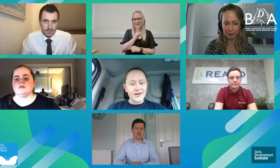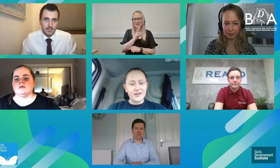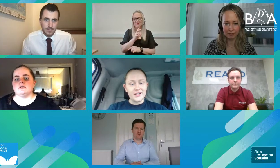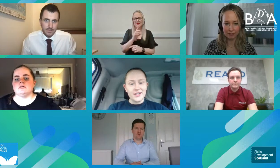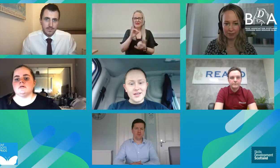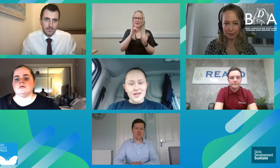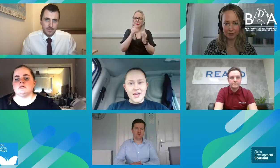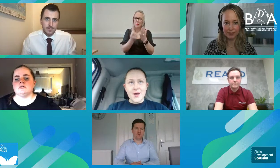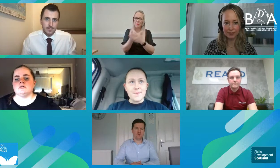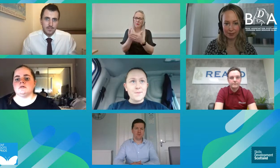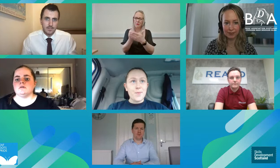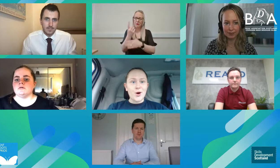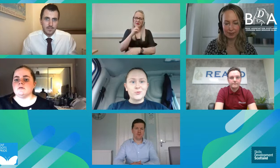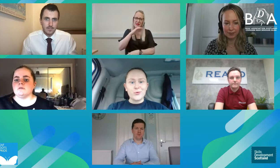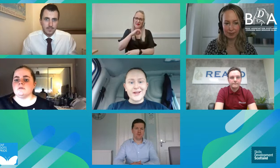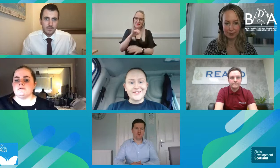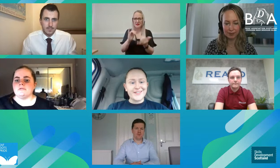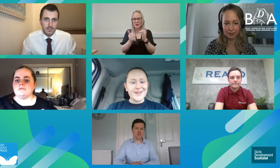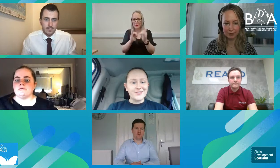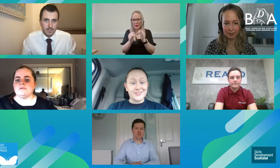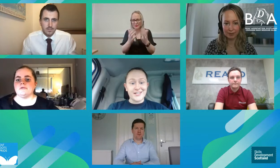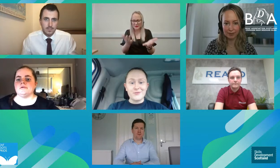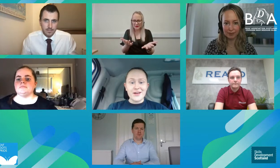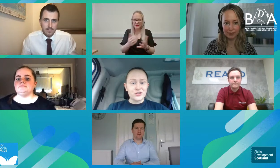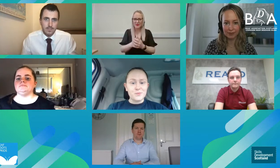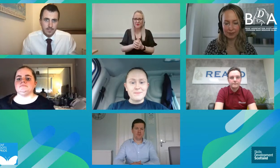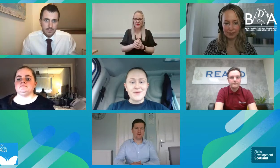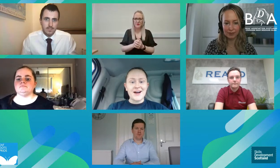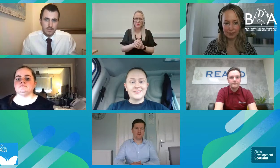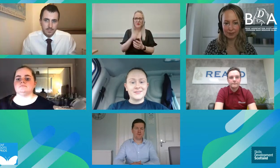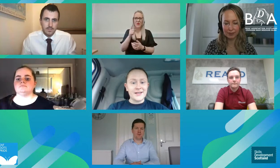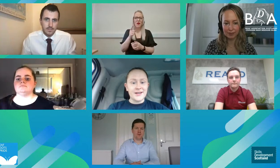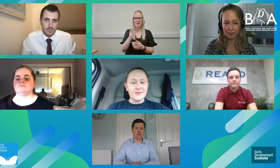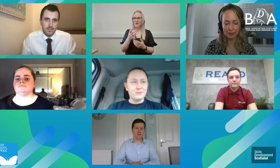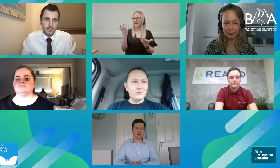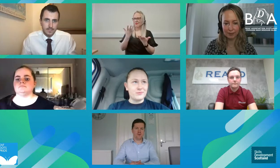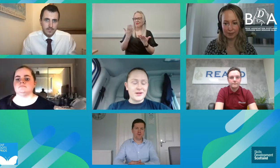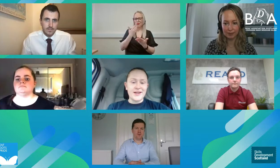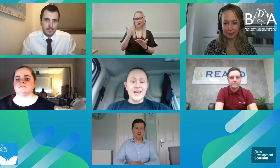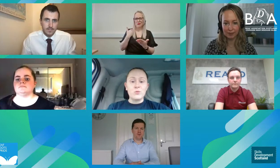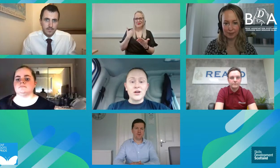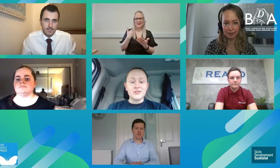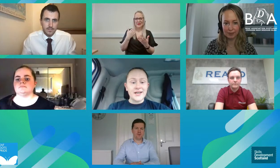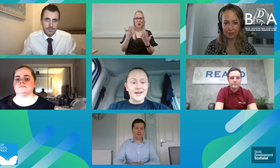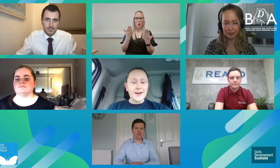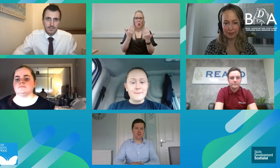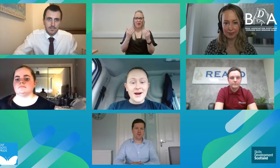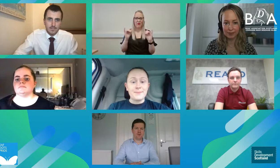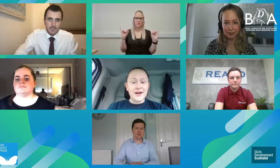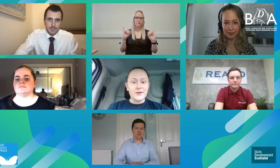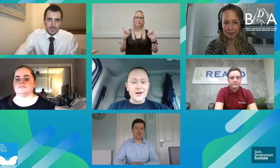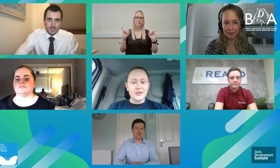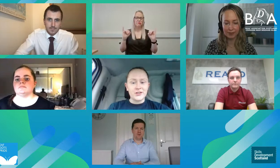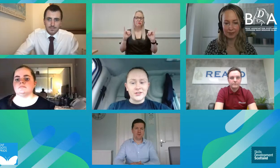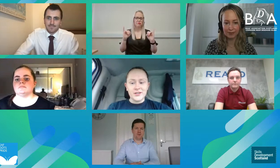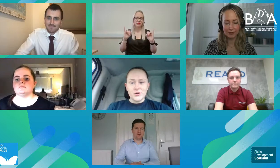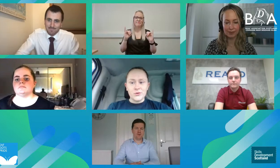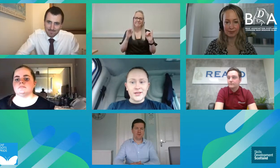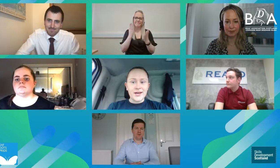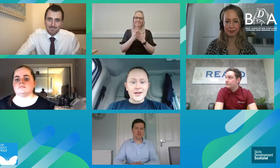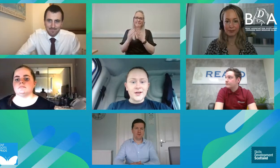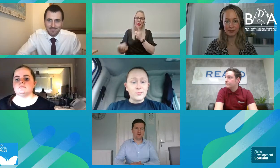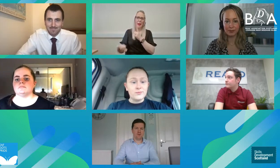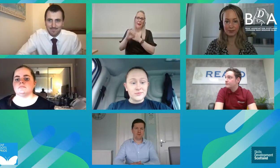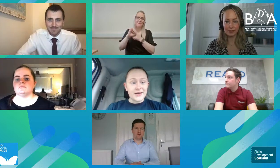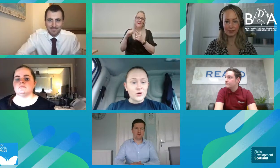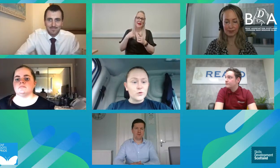Saturday here and there. But when the weather's been bad, the network's taken an impact by the weather,